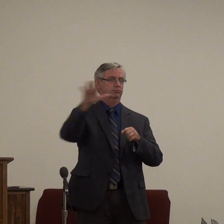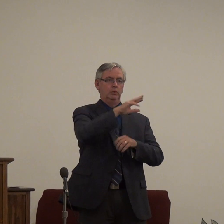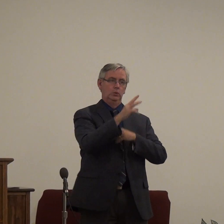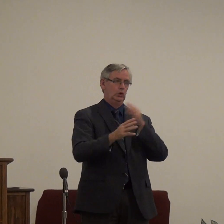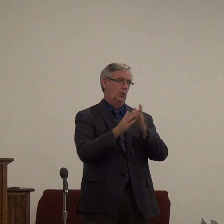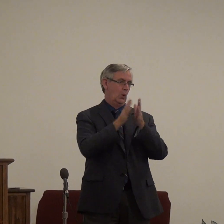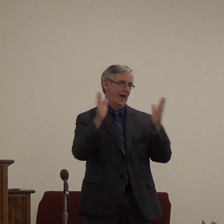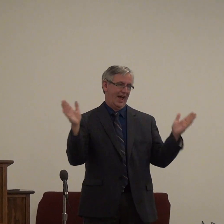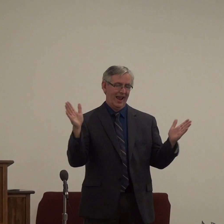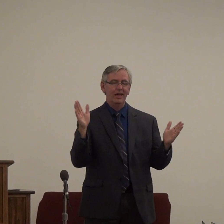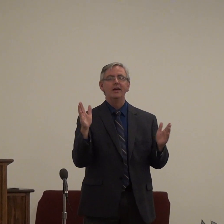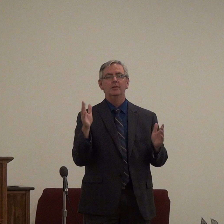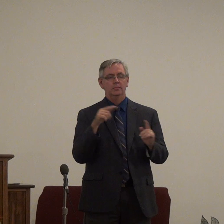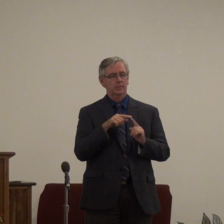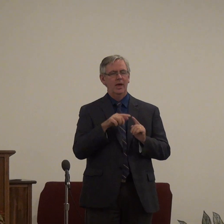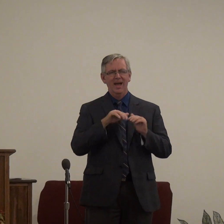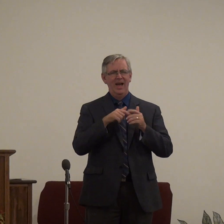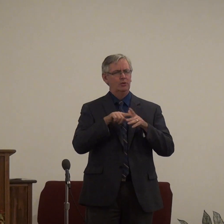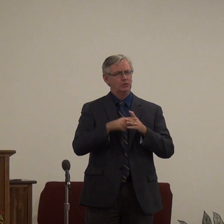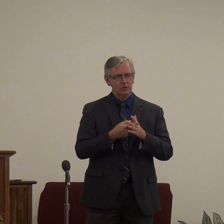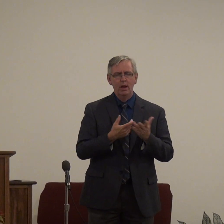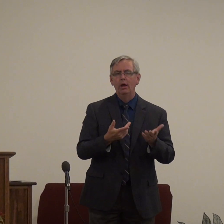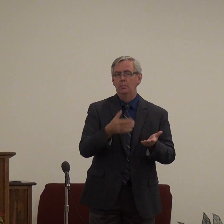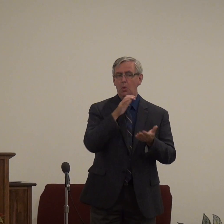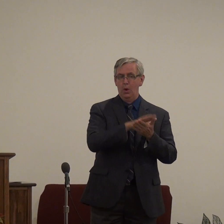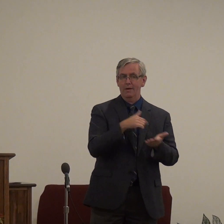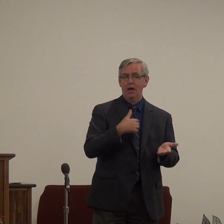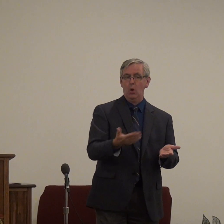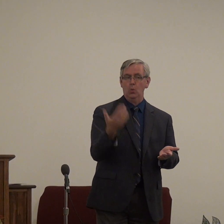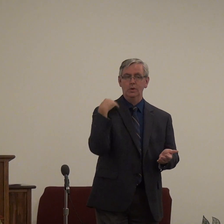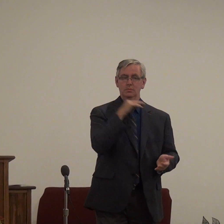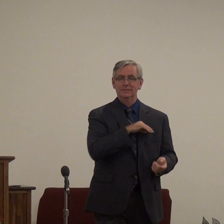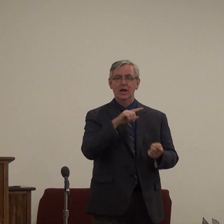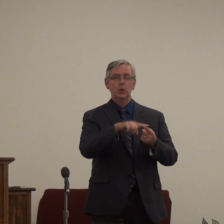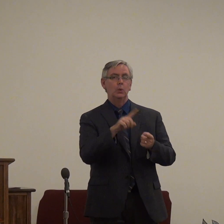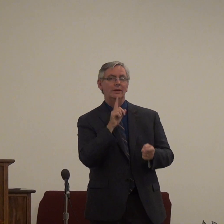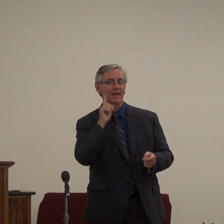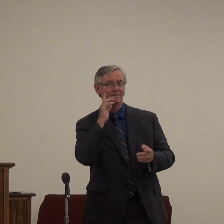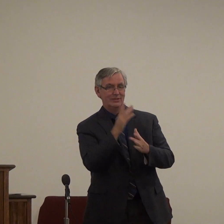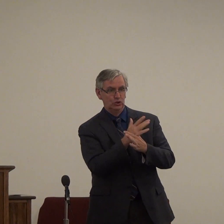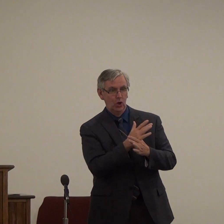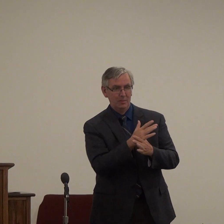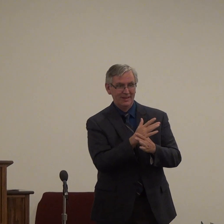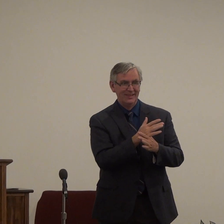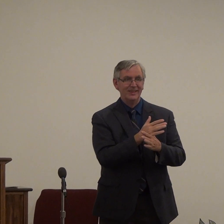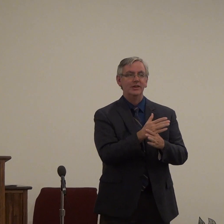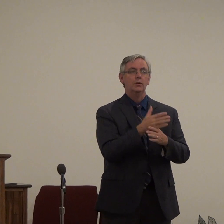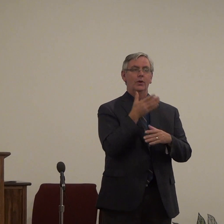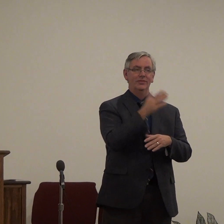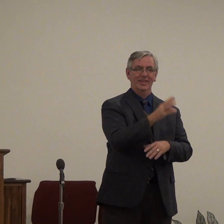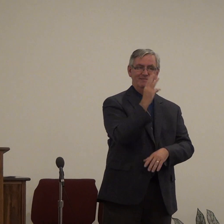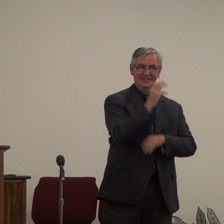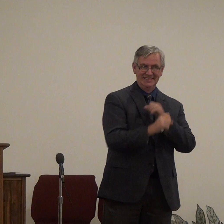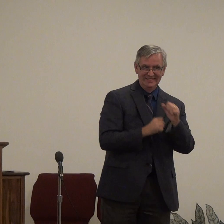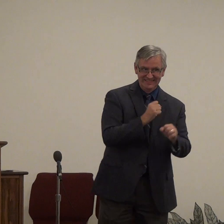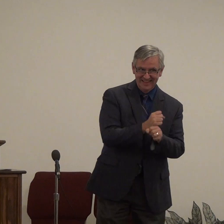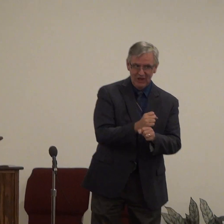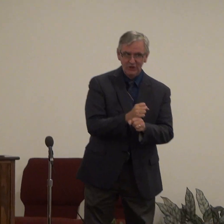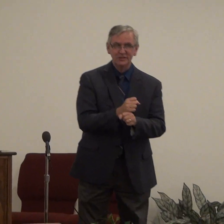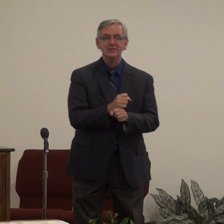focus is on missions worldwide with the deaf. My wife and I started out as missionaries to Germany years ago.